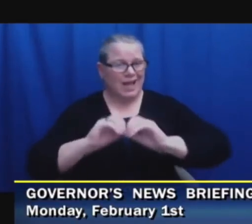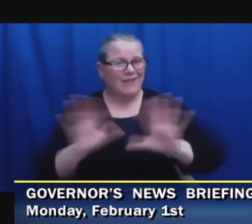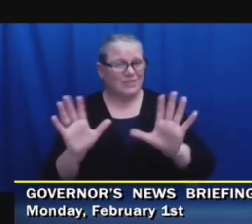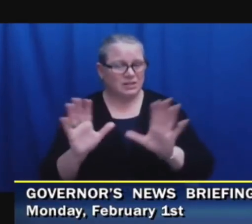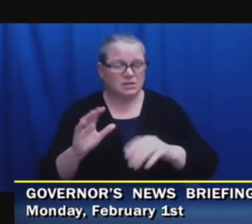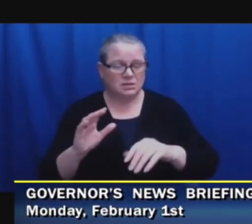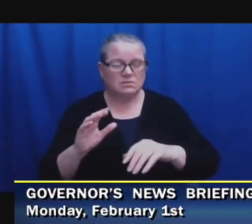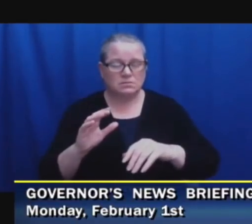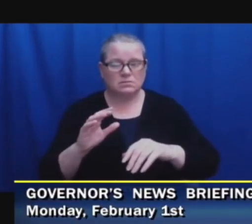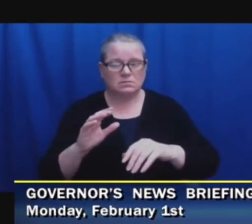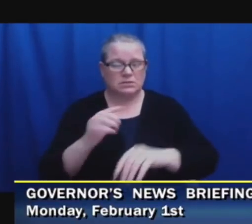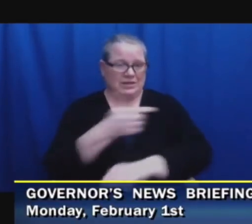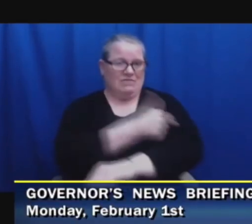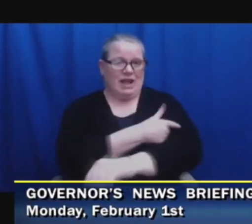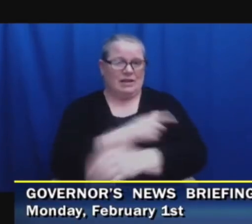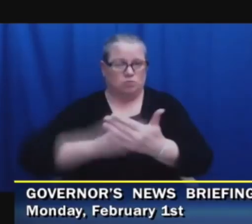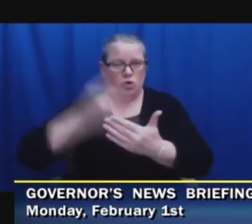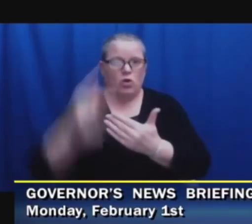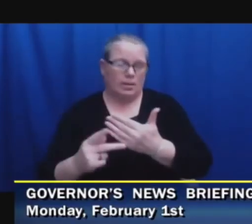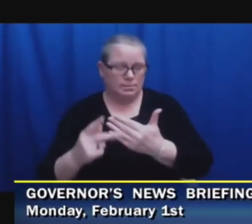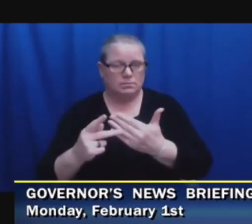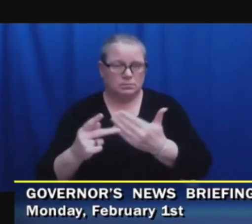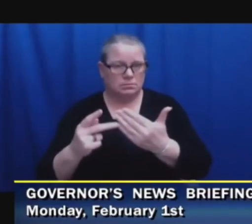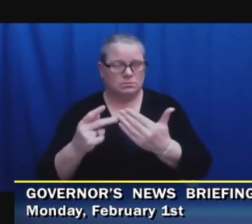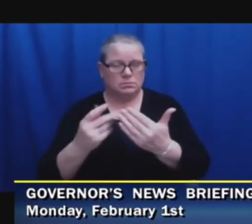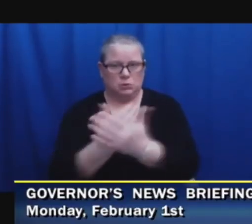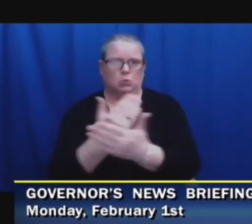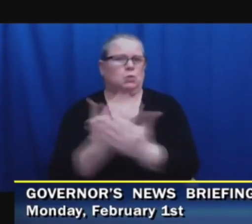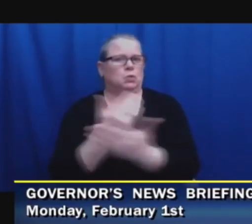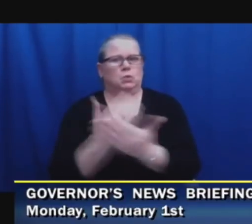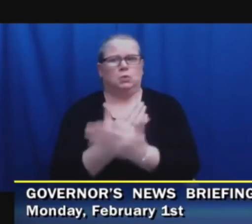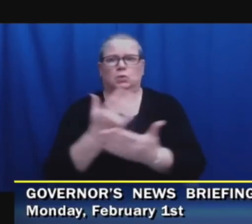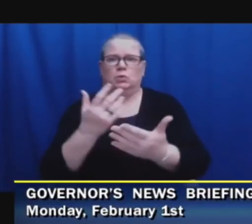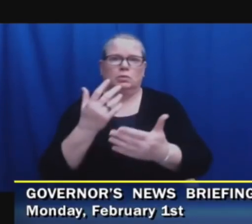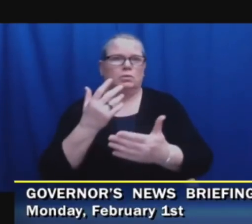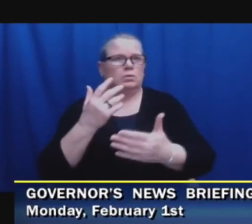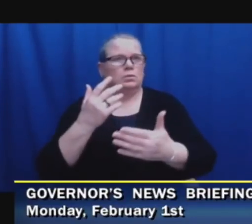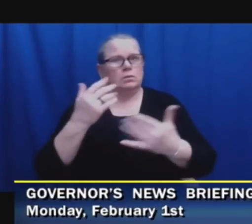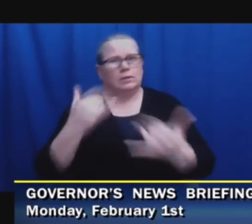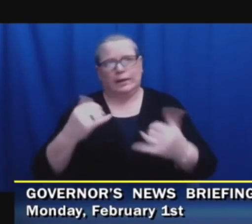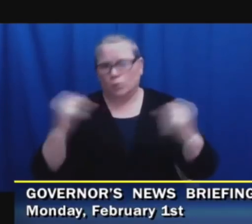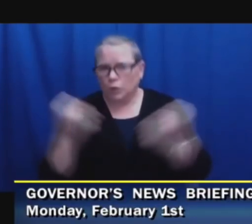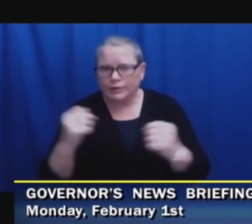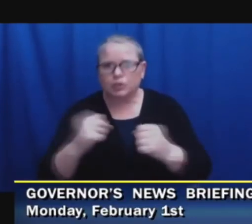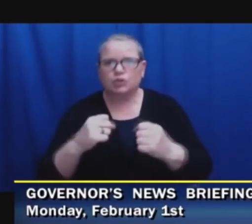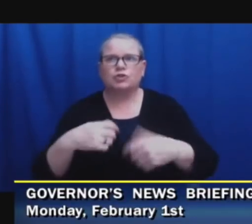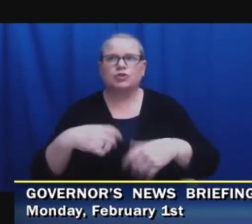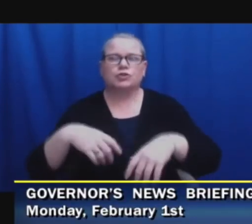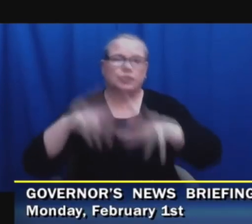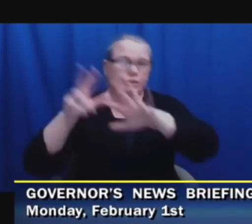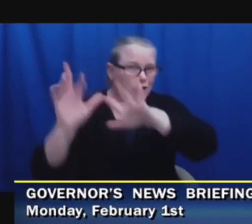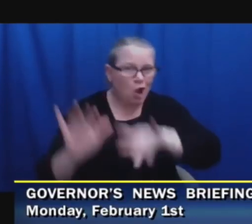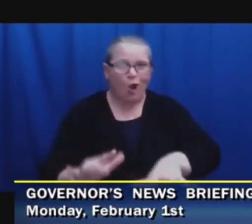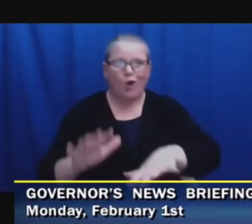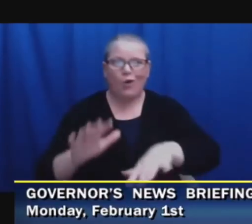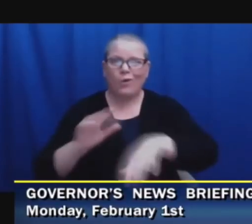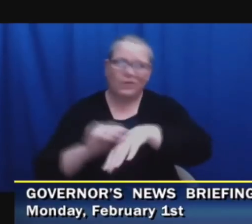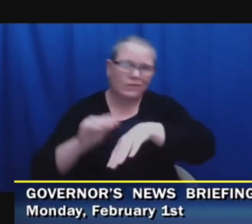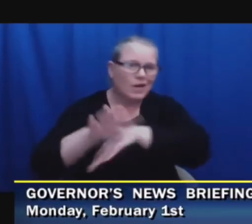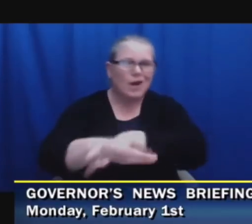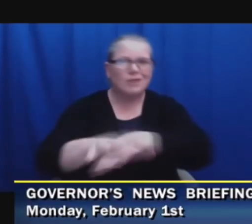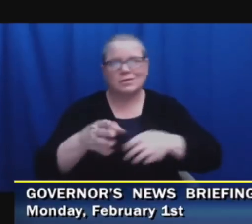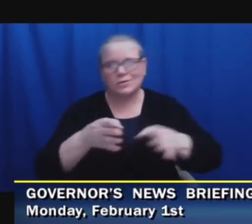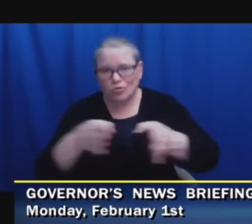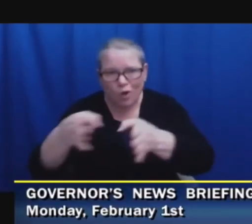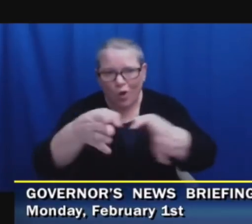with before. And it's the winter and things like snowstorms disrupting traffic and business and commerce